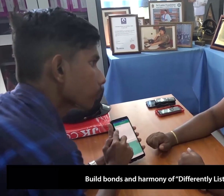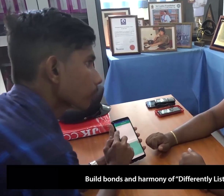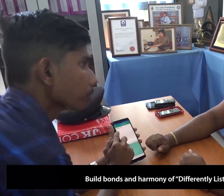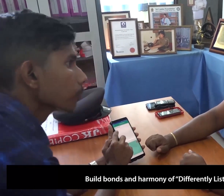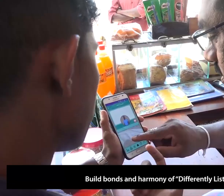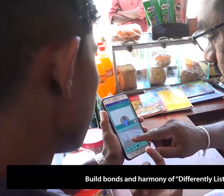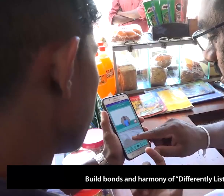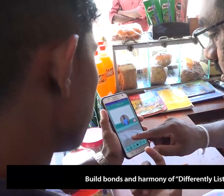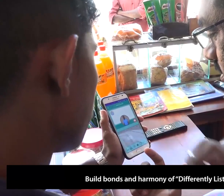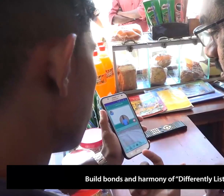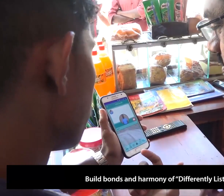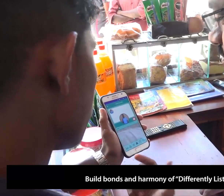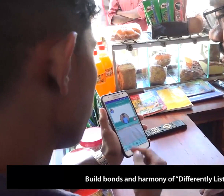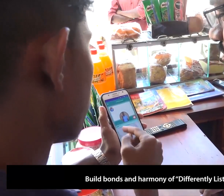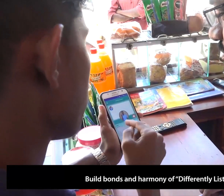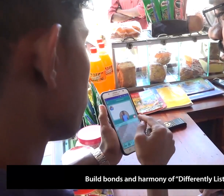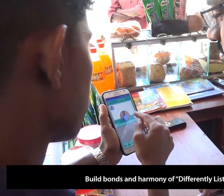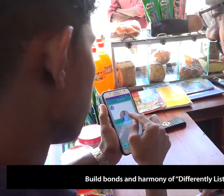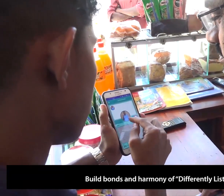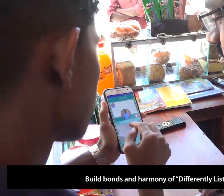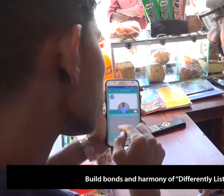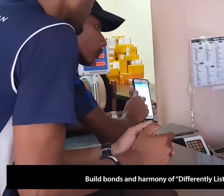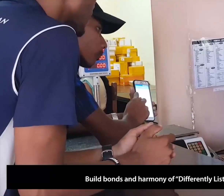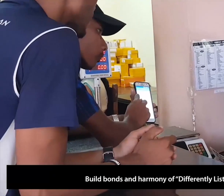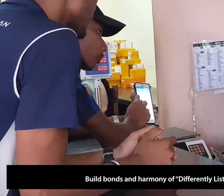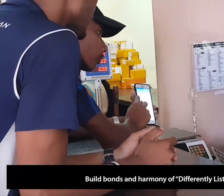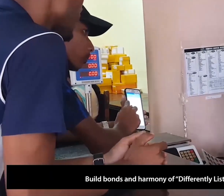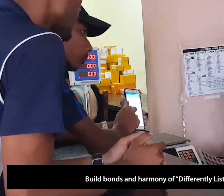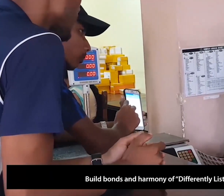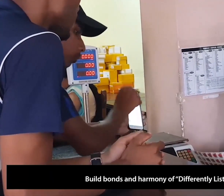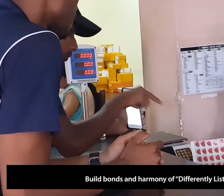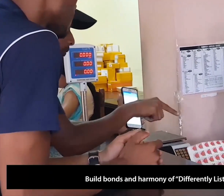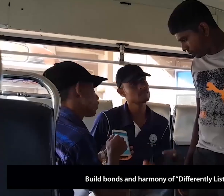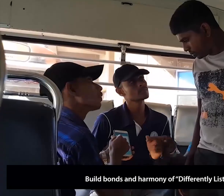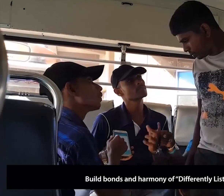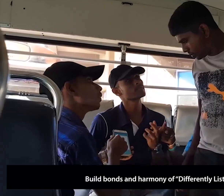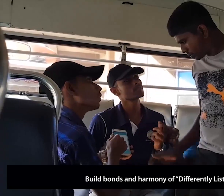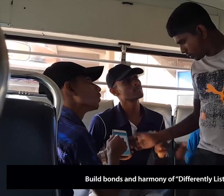listening capabilities of people. Sangwadha bridges the gap of understanding pictures and listening through signs.